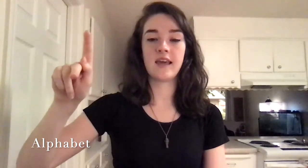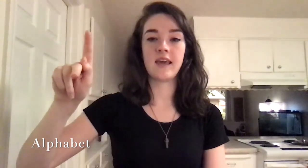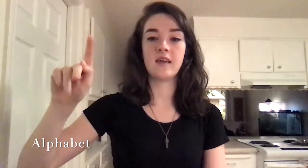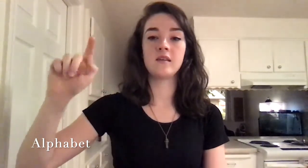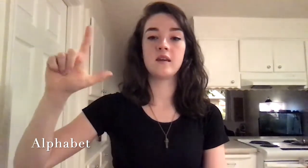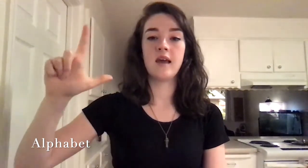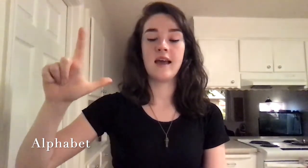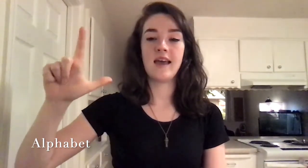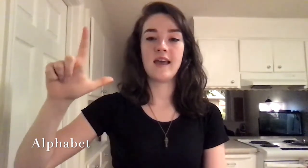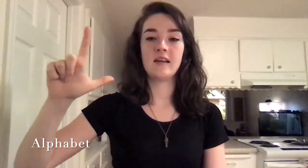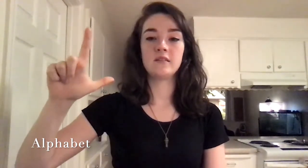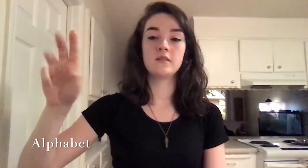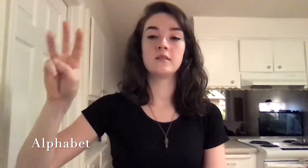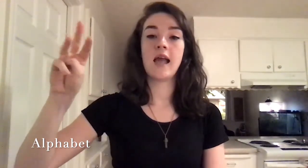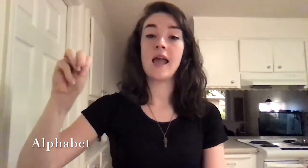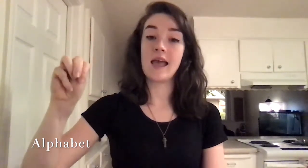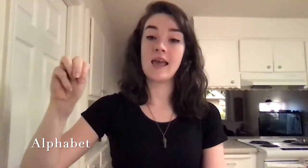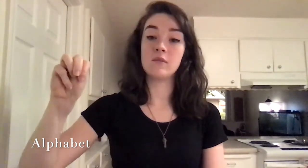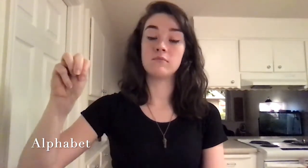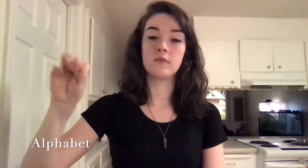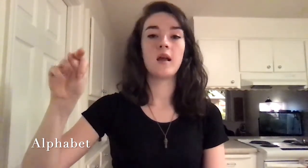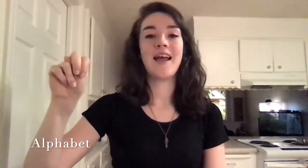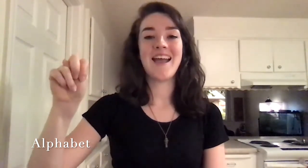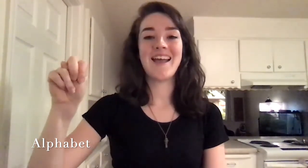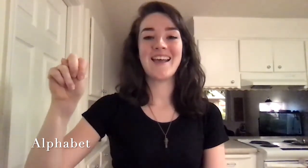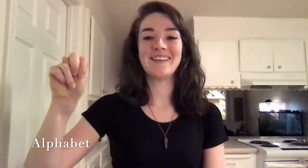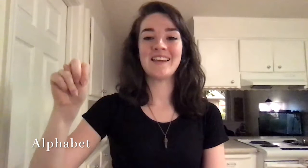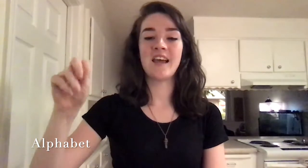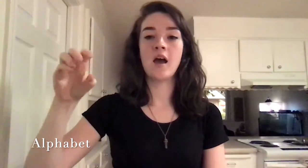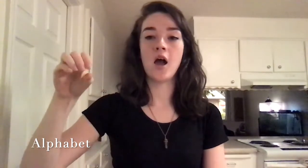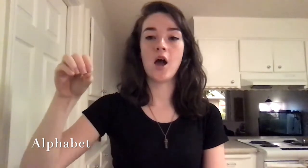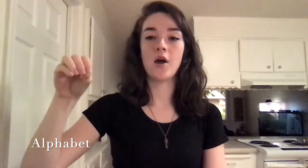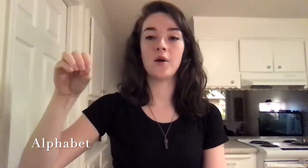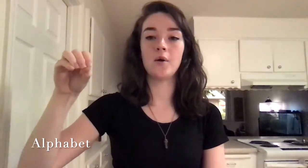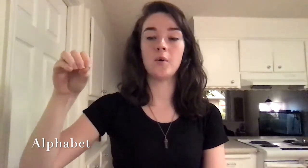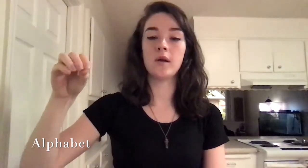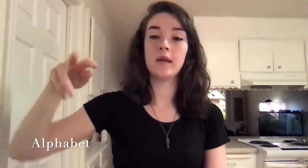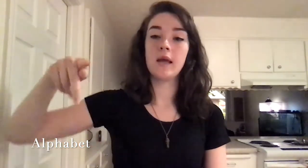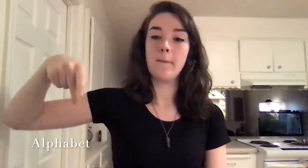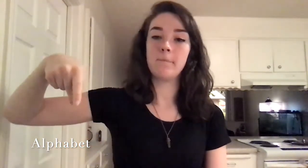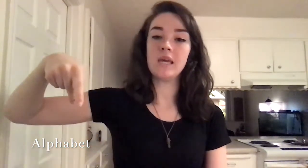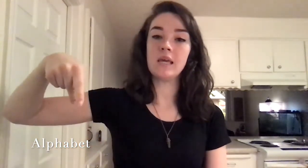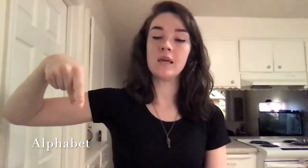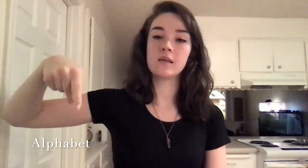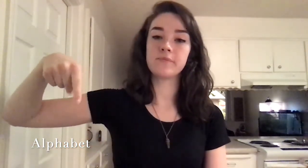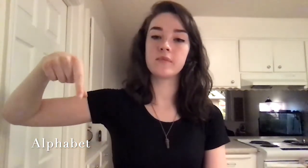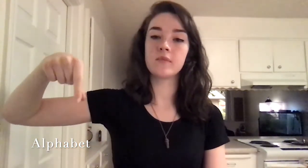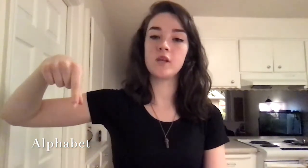K, L, M, N, O, P,